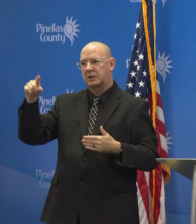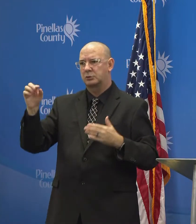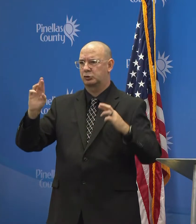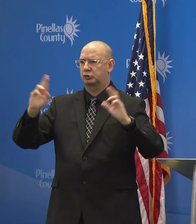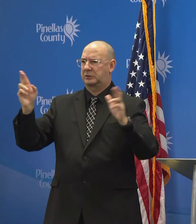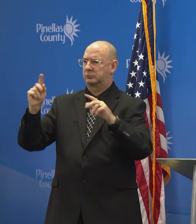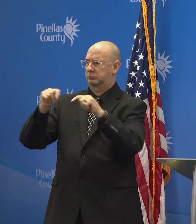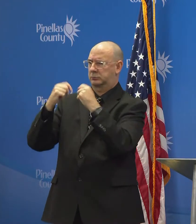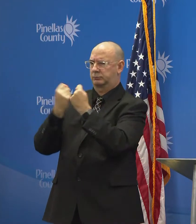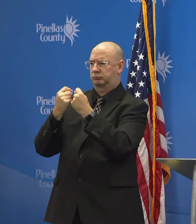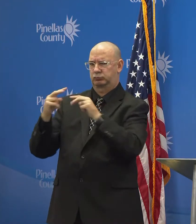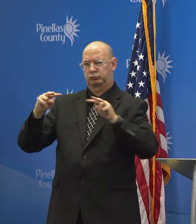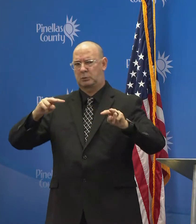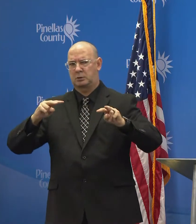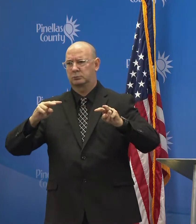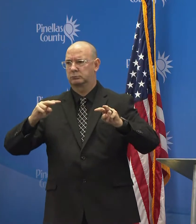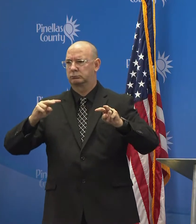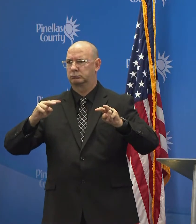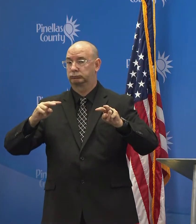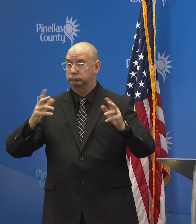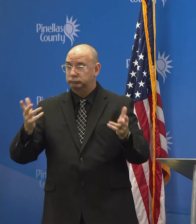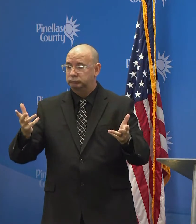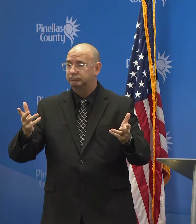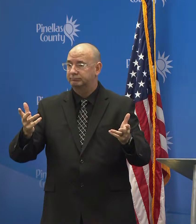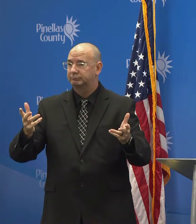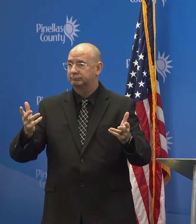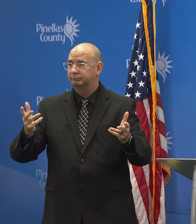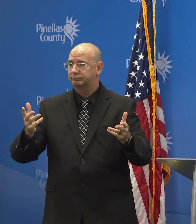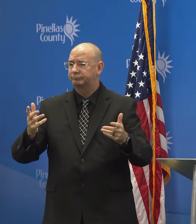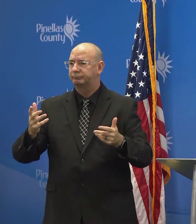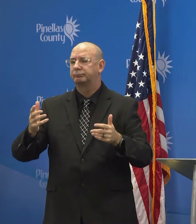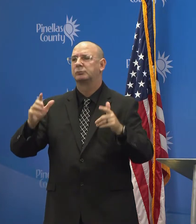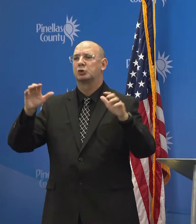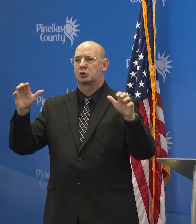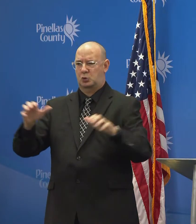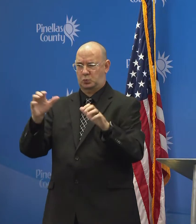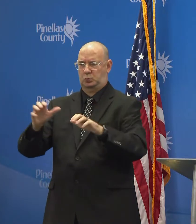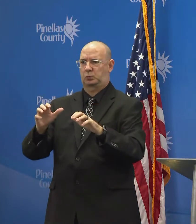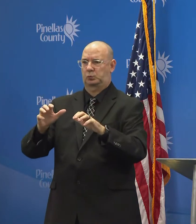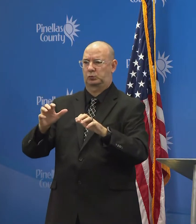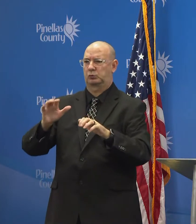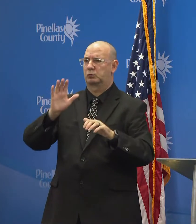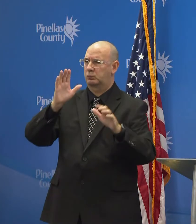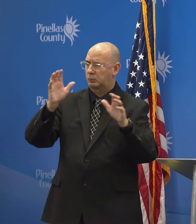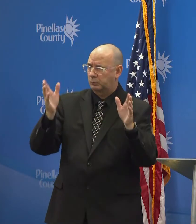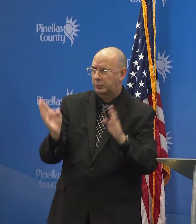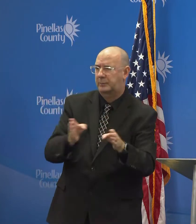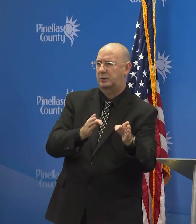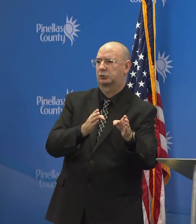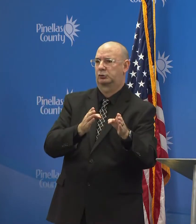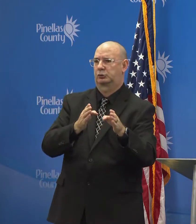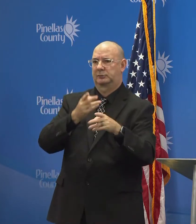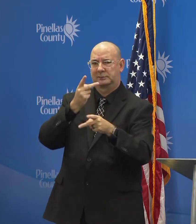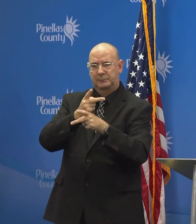the storm passes. But do all that you can to keep us all safe, and God bless you.